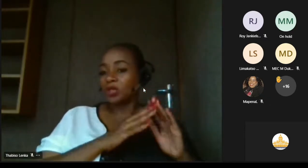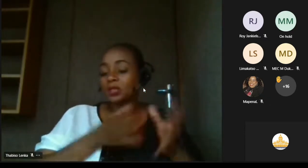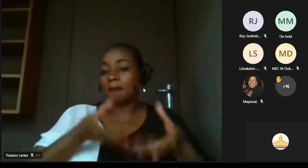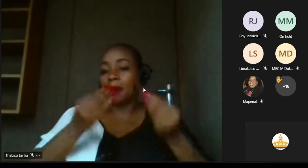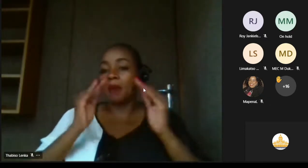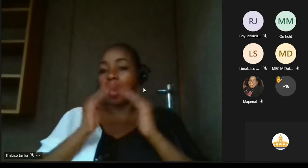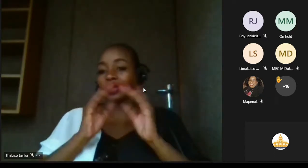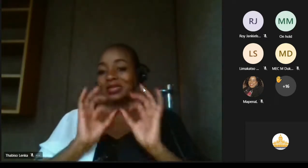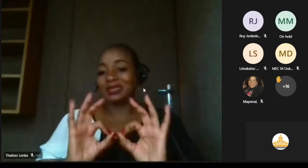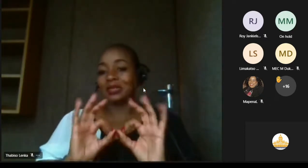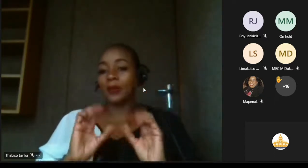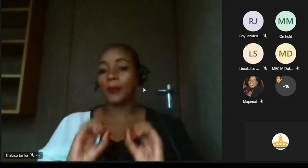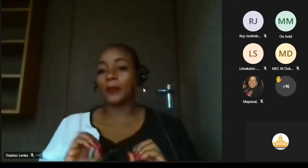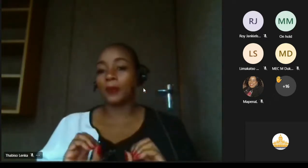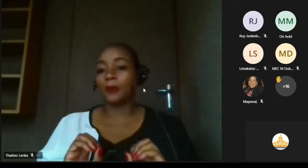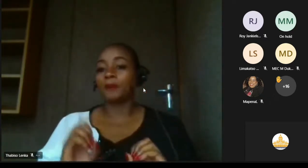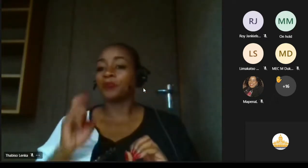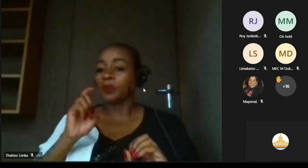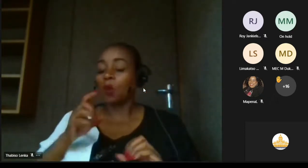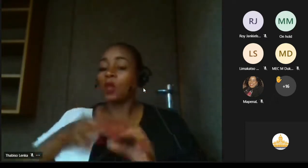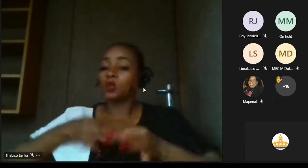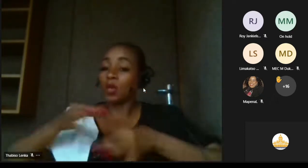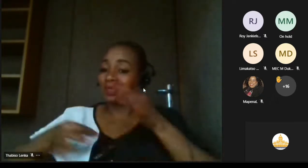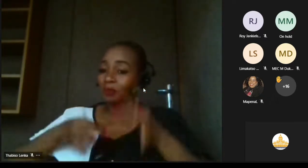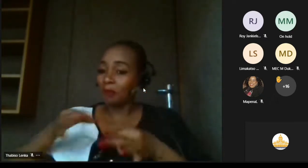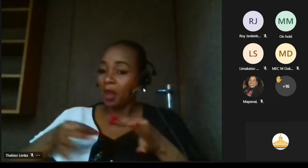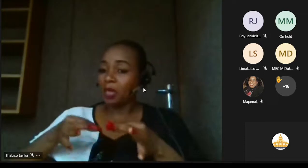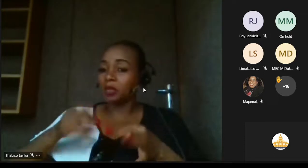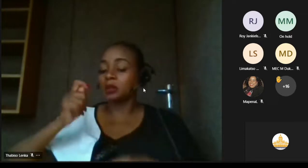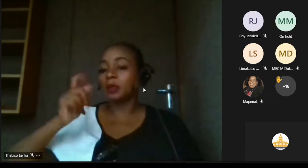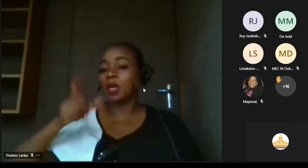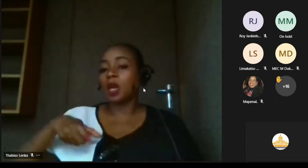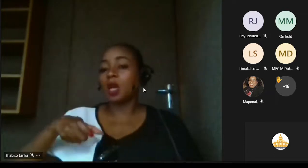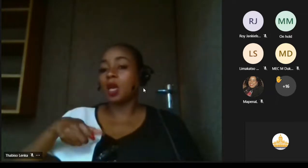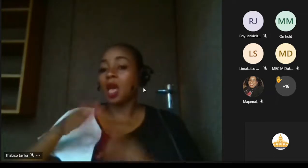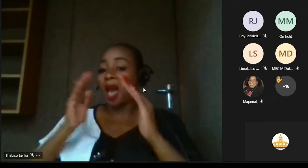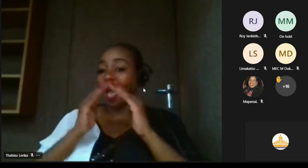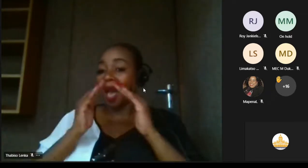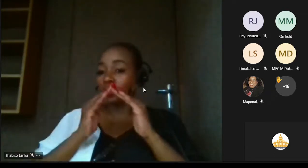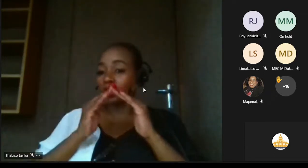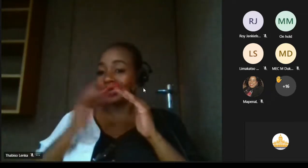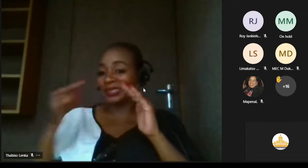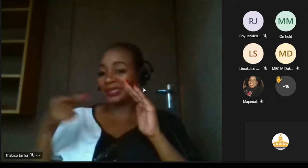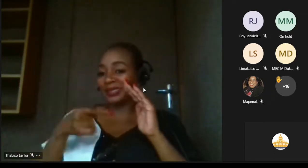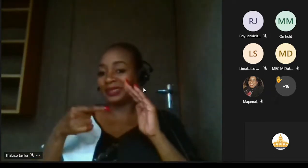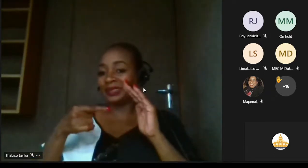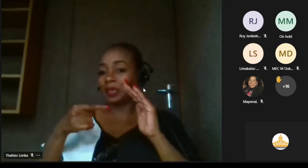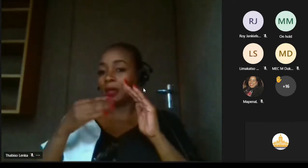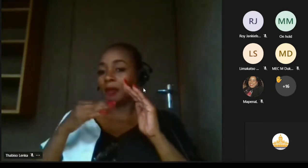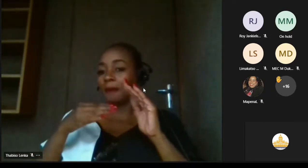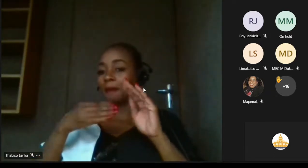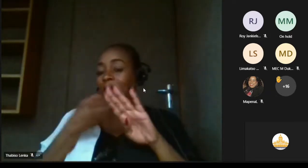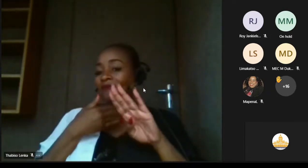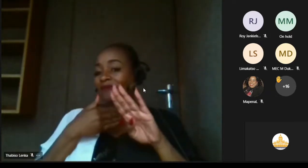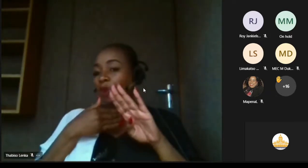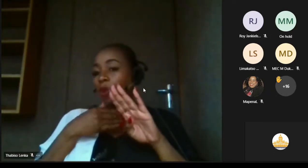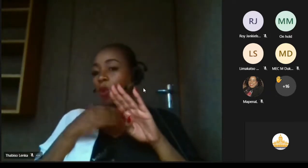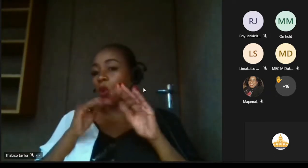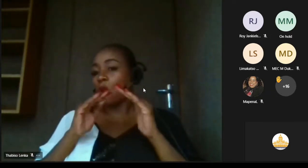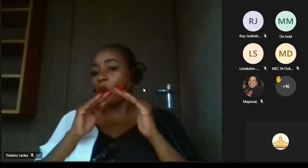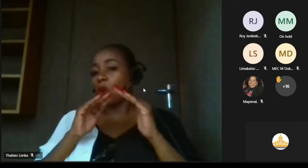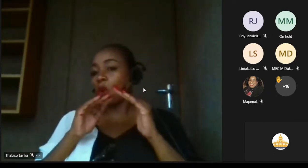bona mme ke rata ho hlalosa ke sa lobe letho honorable speaker hore matlo ana a ileng a siwa a na le dikete tse leshome le